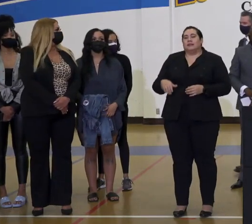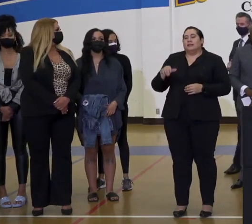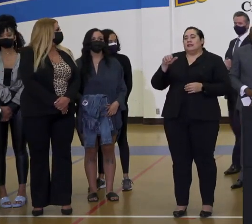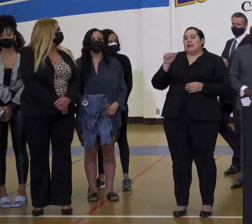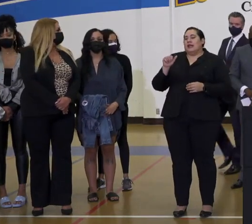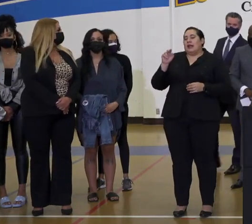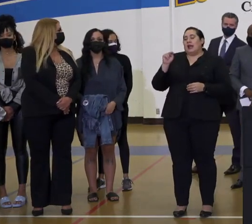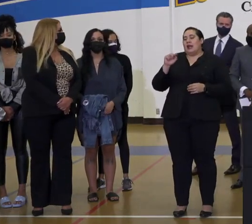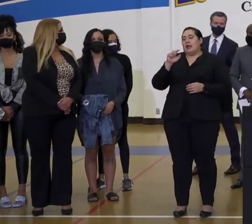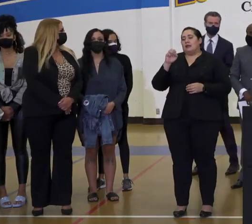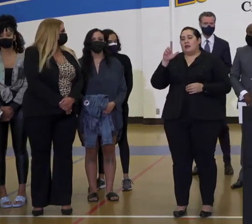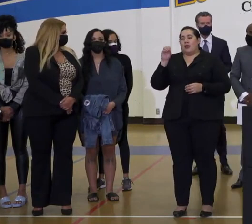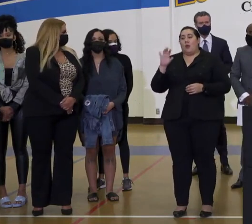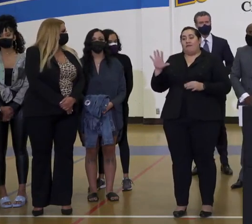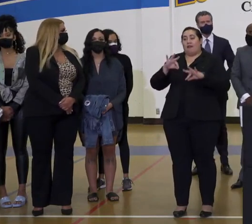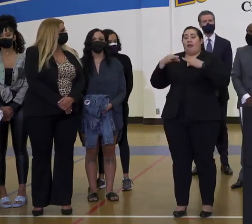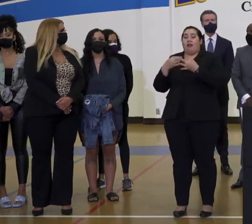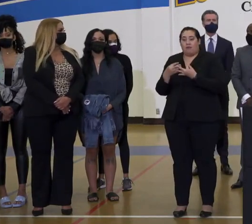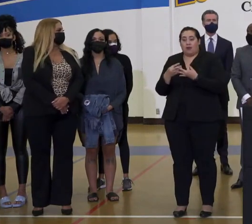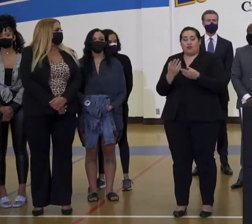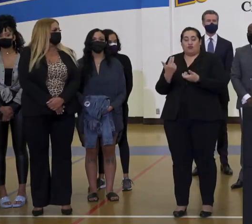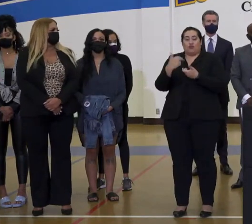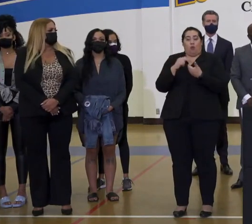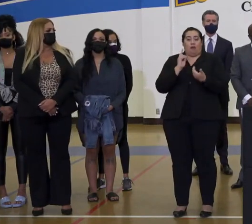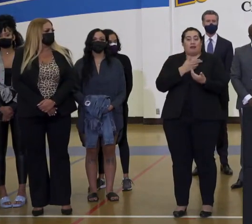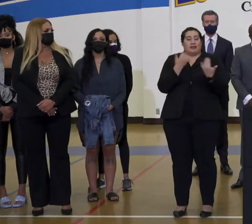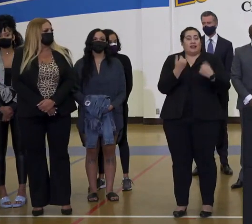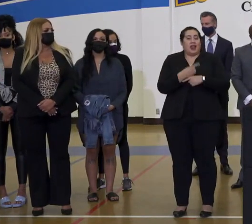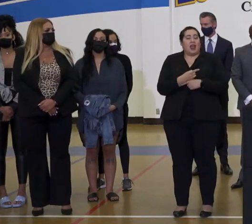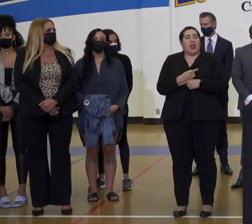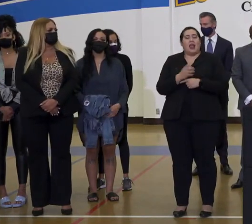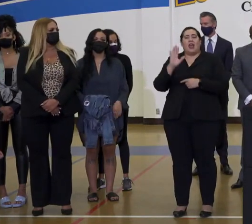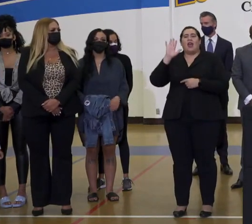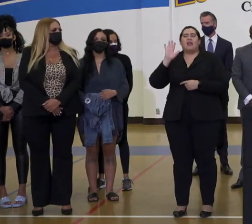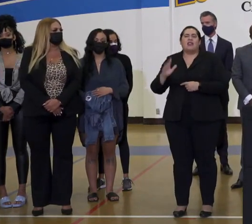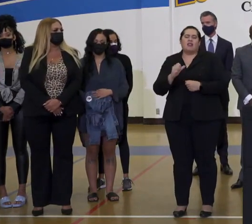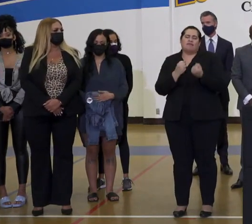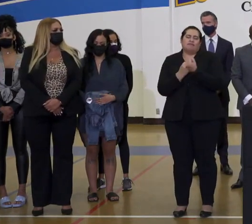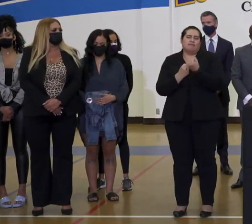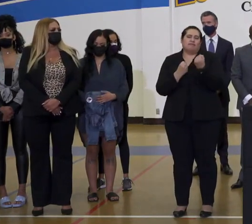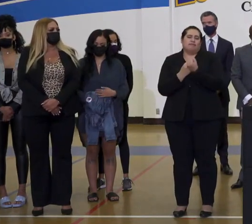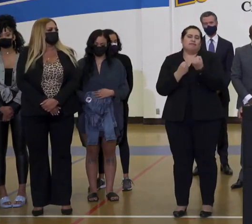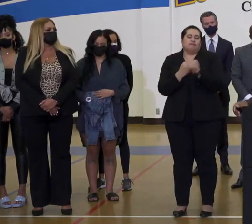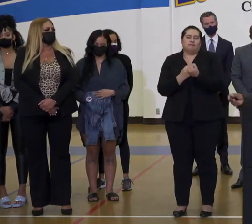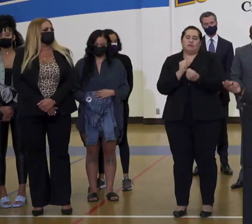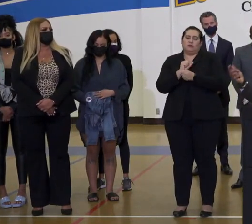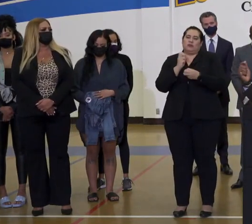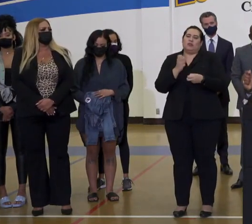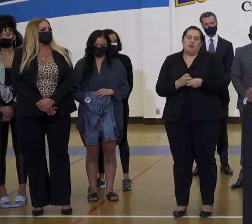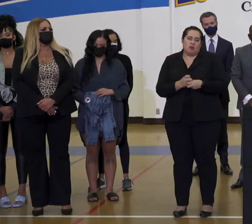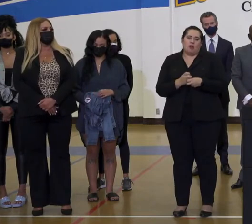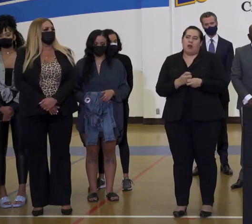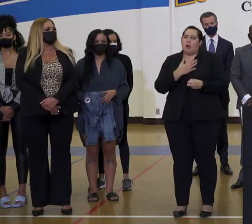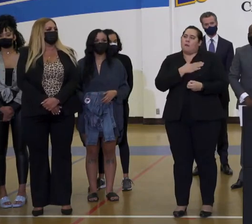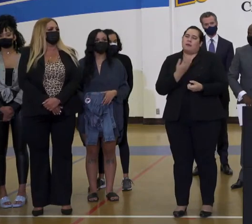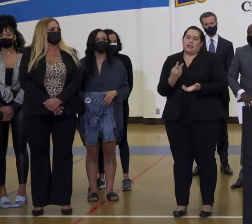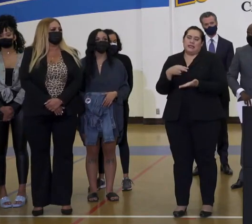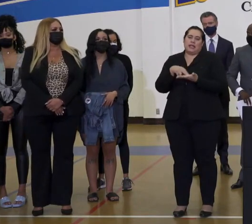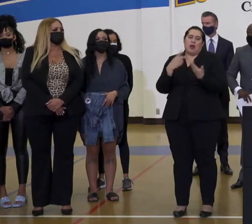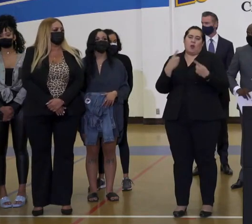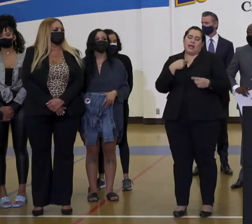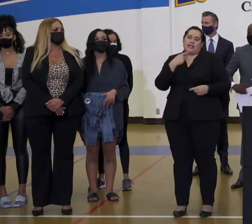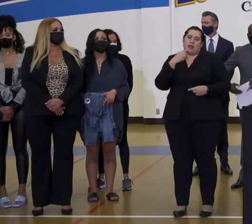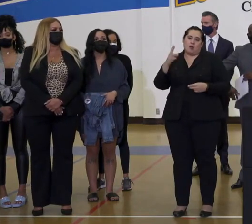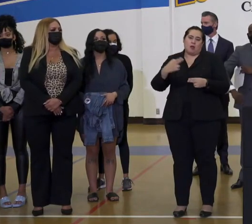Angelo's family who have joined us today for their tireless advocacy. And if they would just stand as I call their